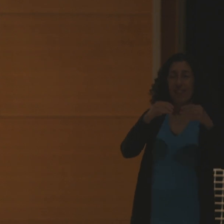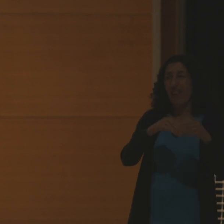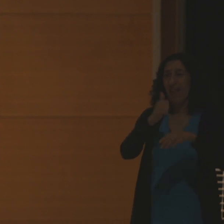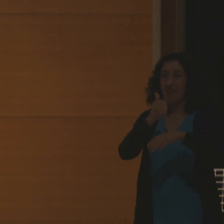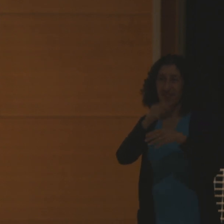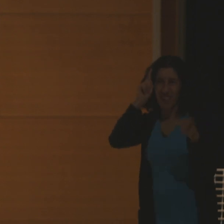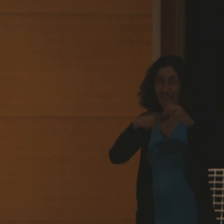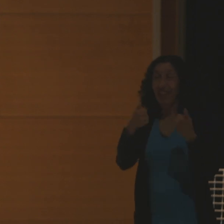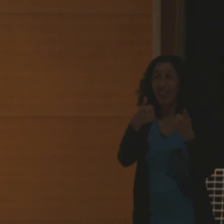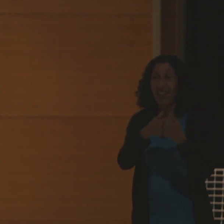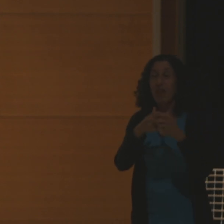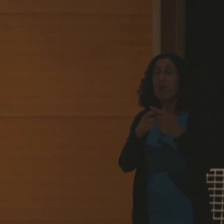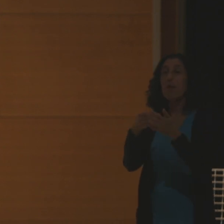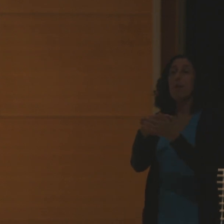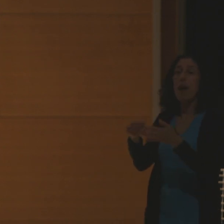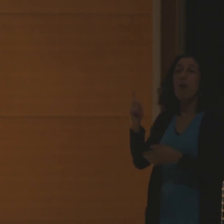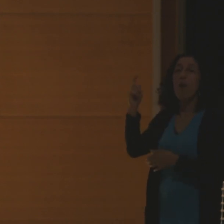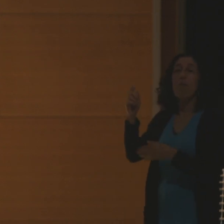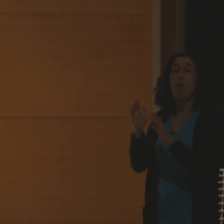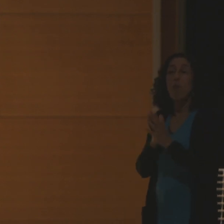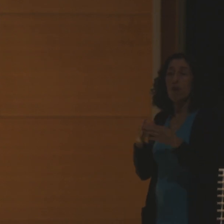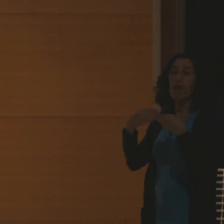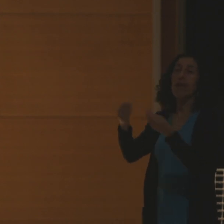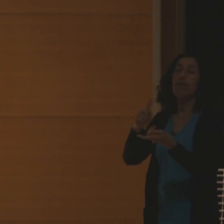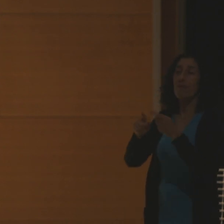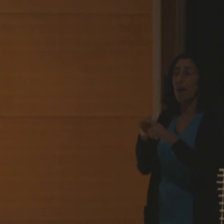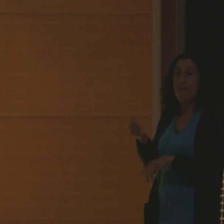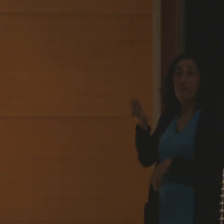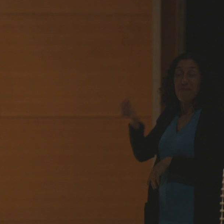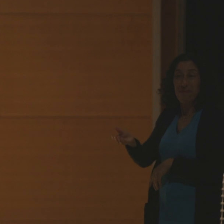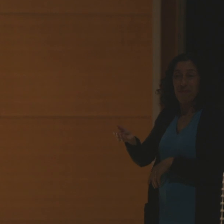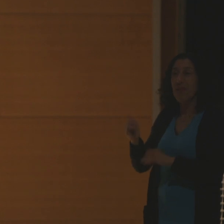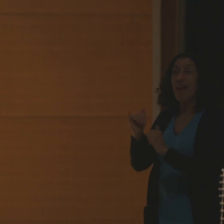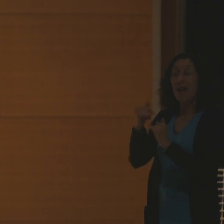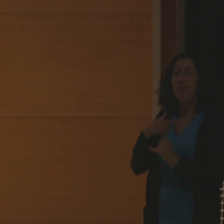that you buy another copy of my book and give it to the friend who needs it most, who was stuck like